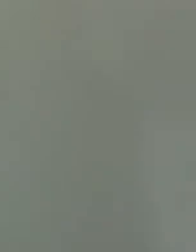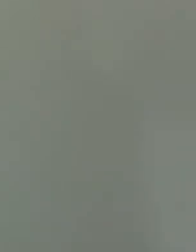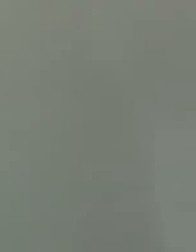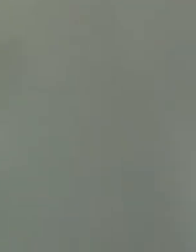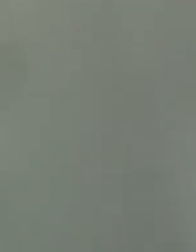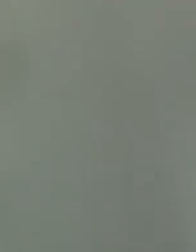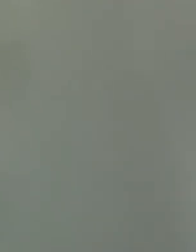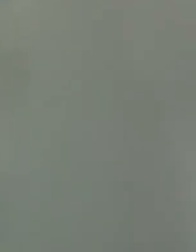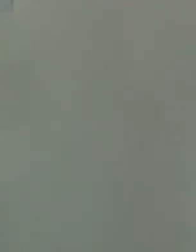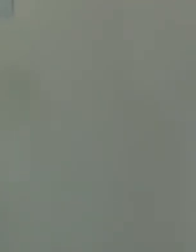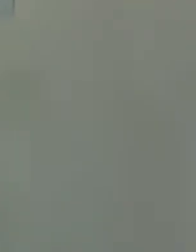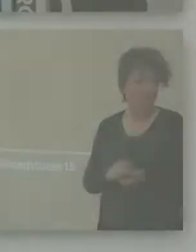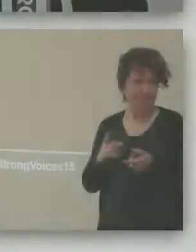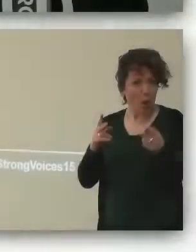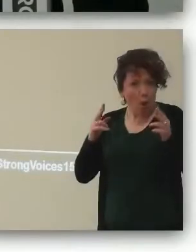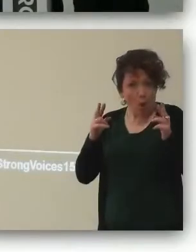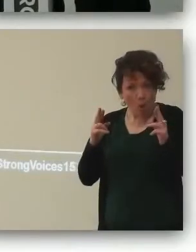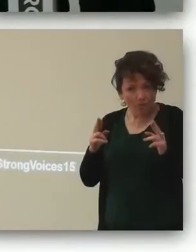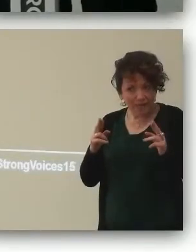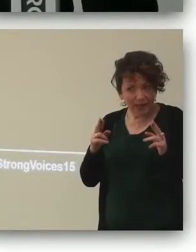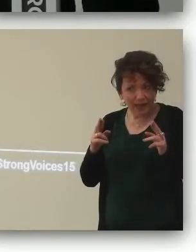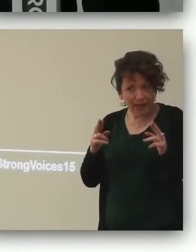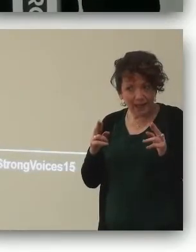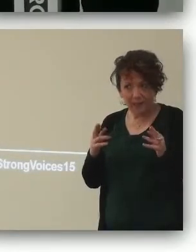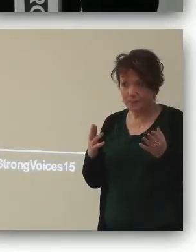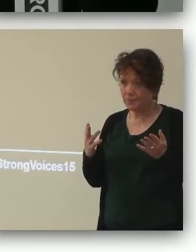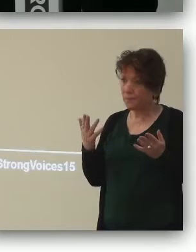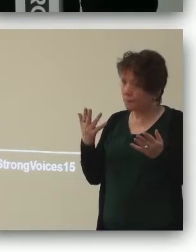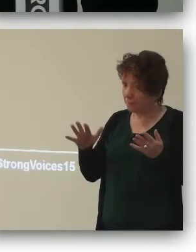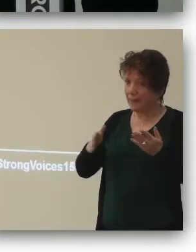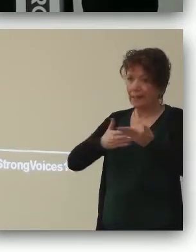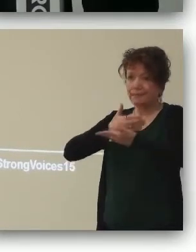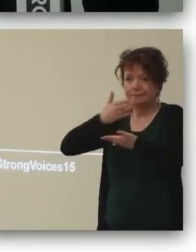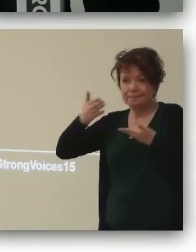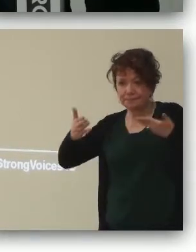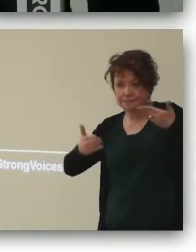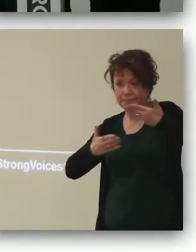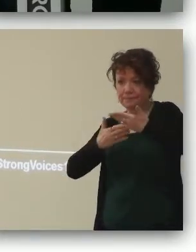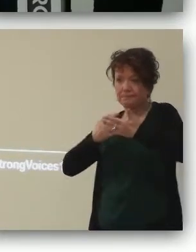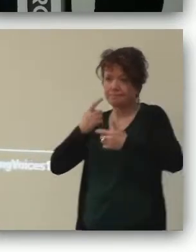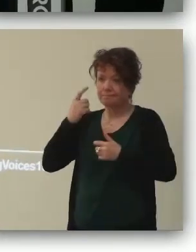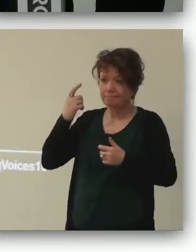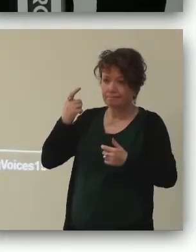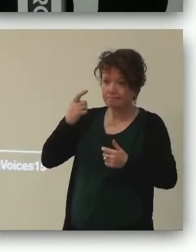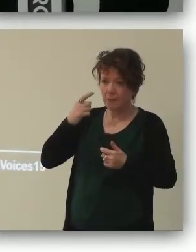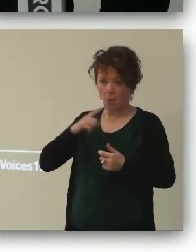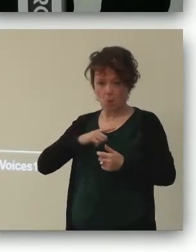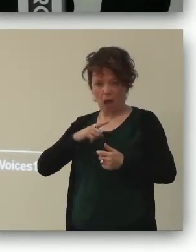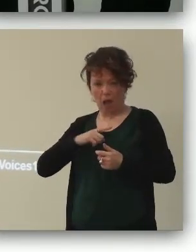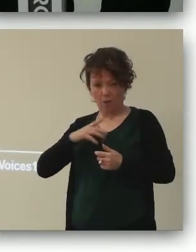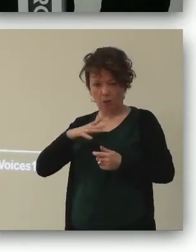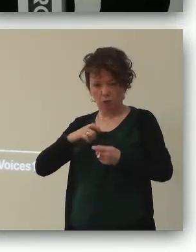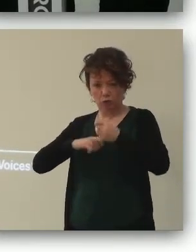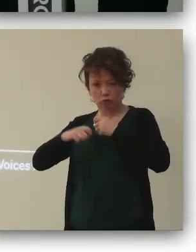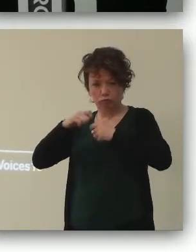Okay, so hopefully at this point in the seminar, and after hearing and thinking about how and why we should want to create some